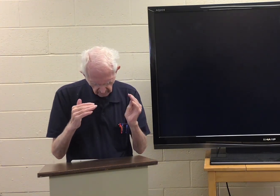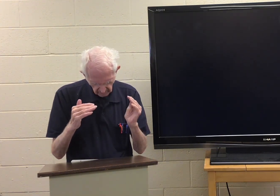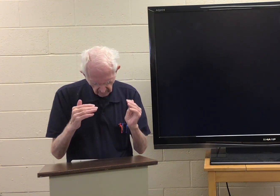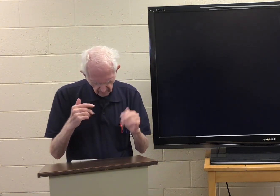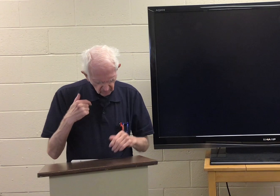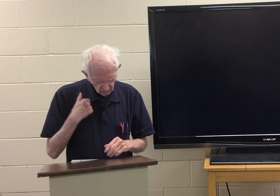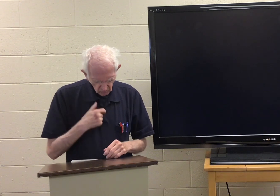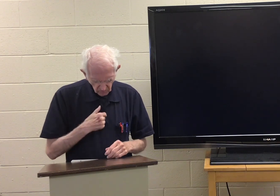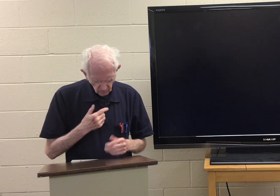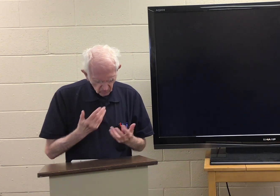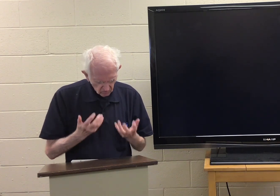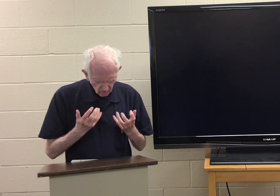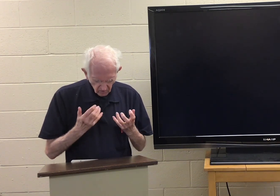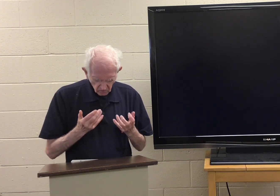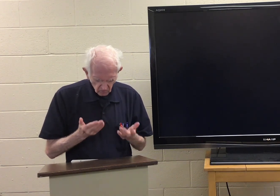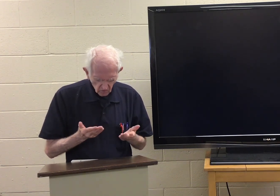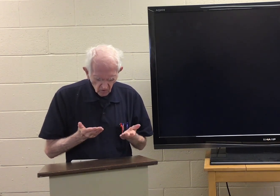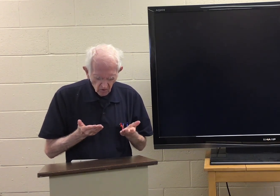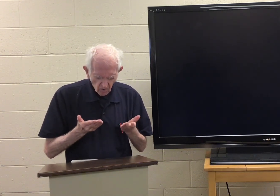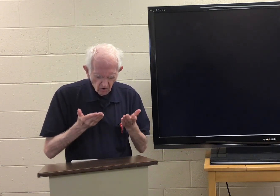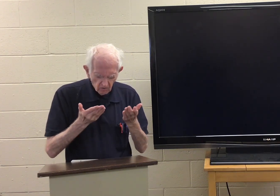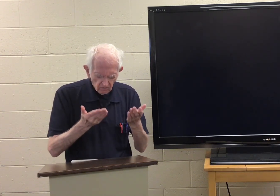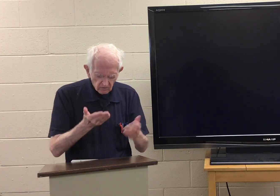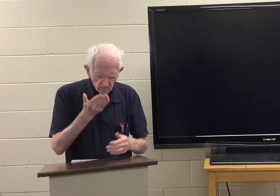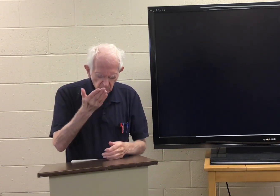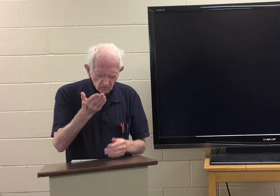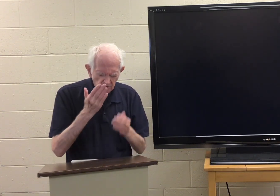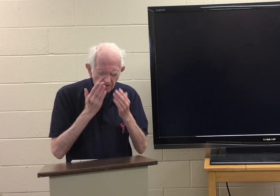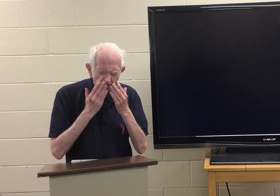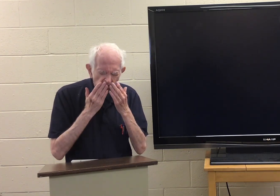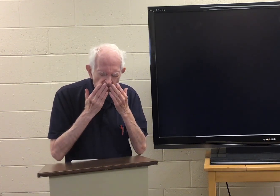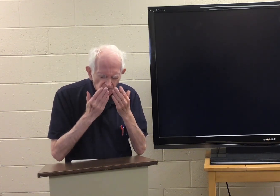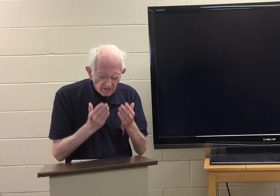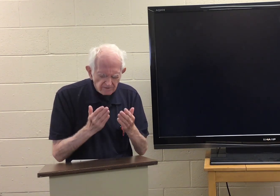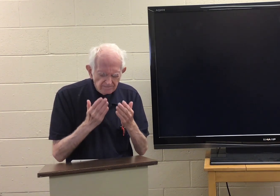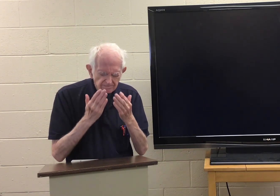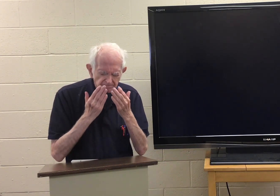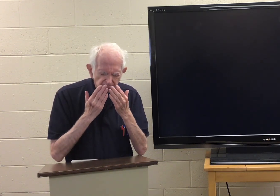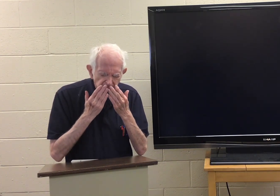Father in heaven, we want to offer you thanks